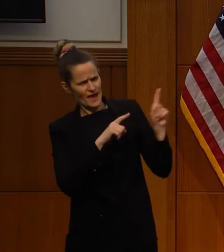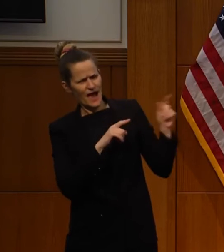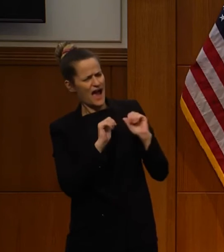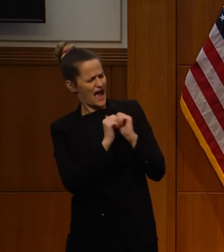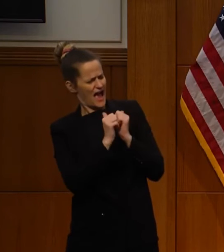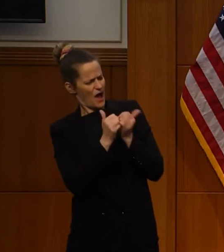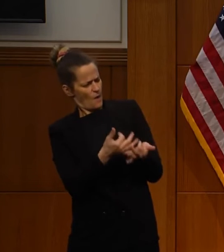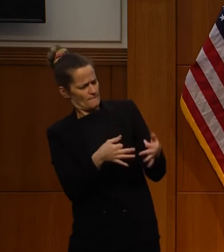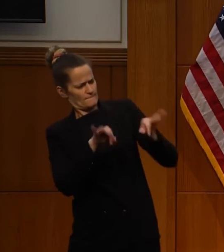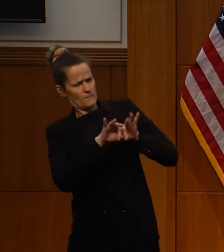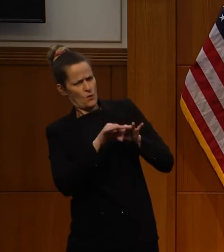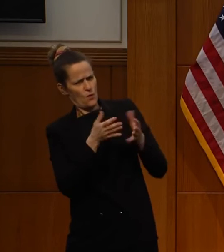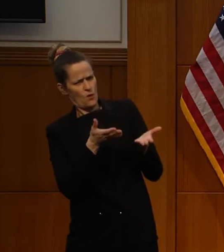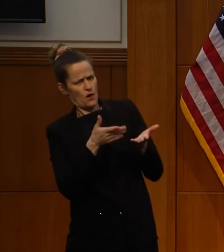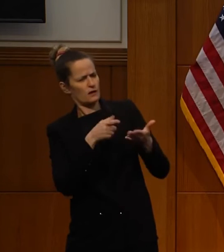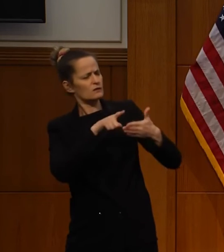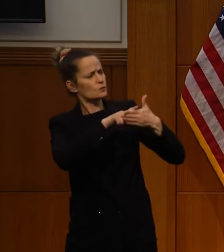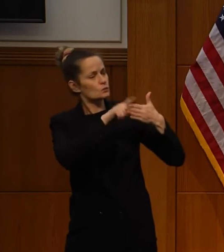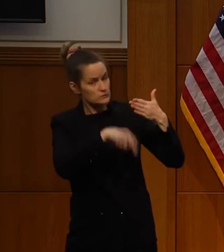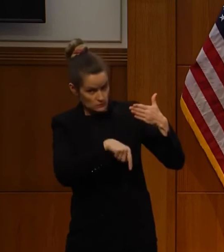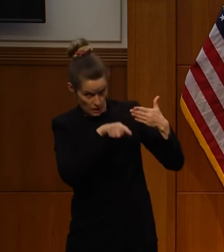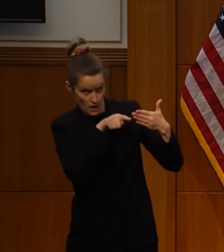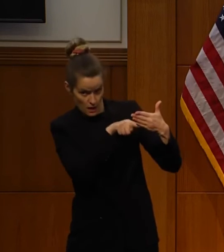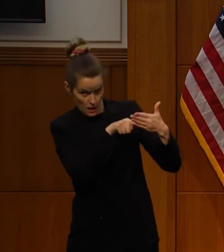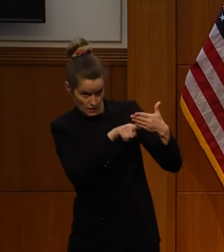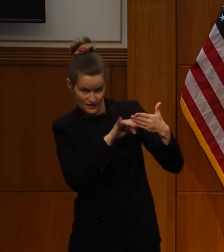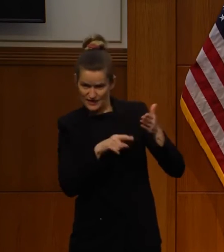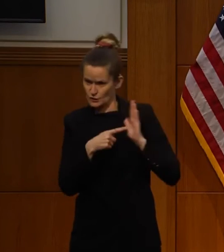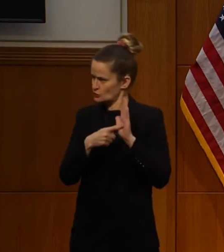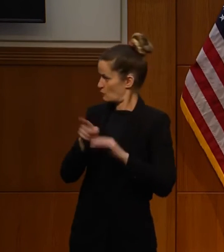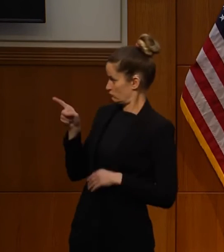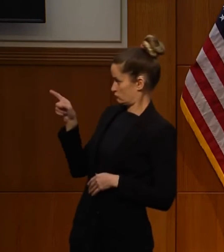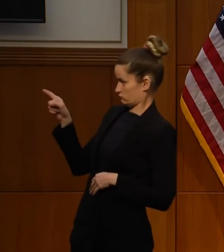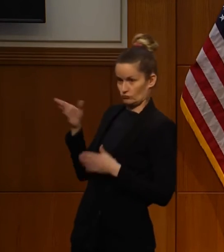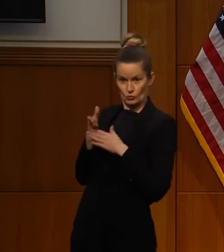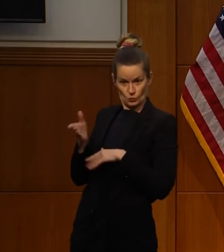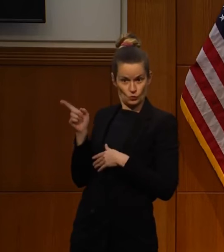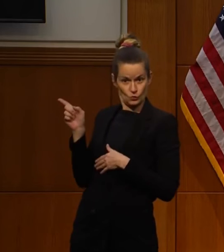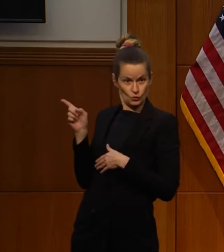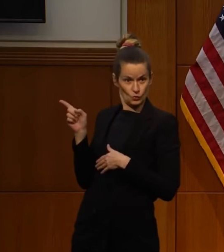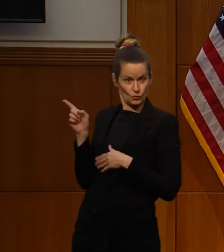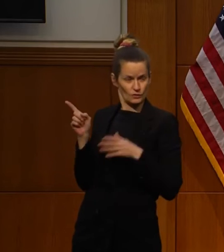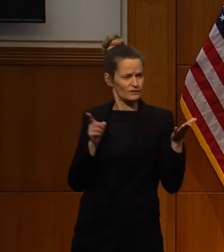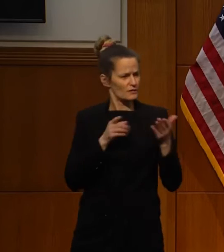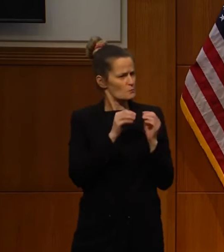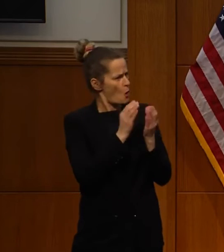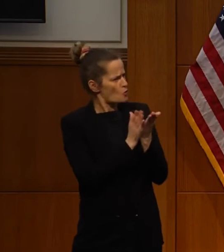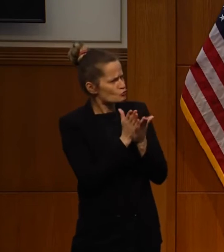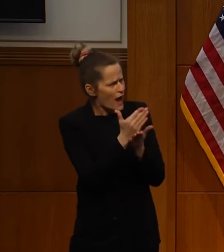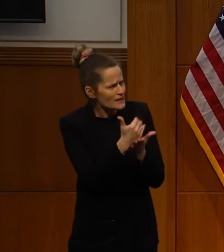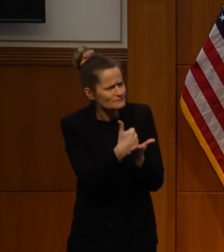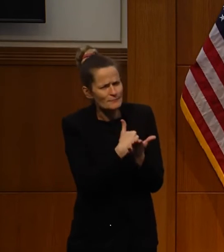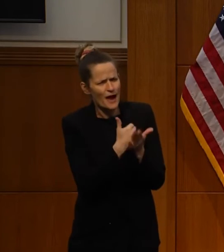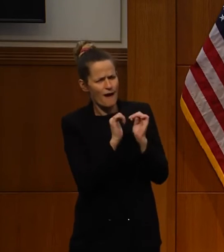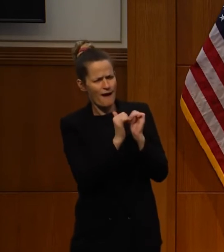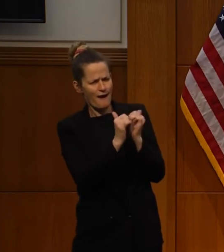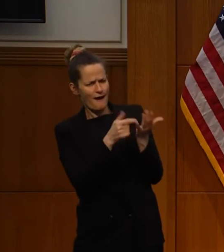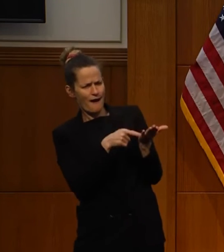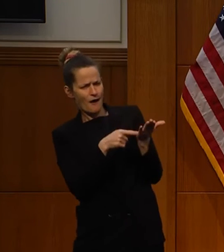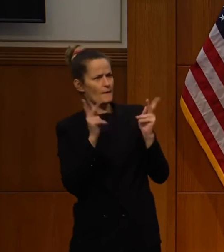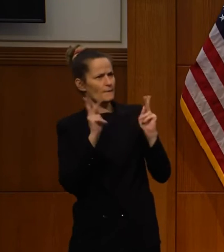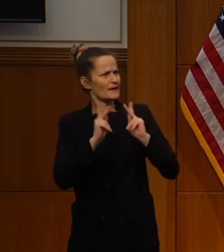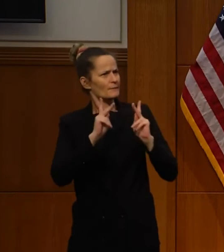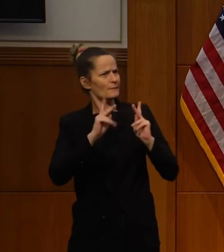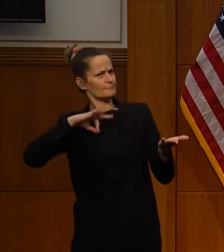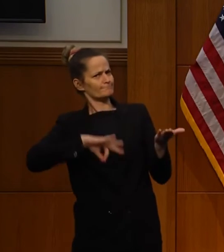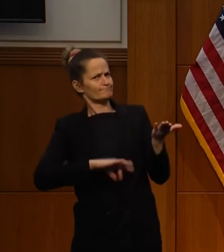reporting results this way, the increased transparency and information, what you hope the public or the news media gets out of it? So